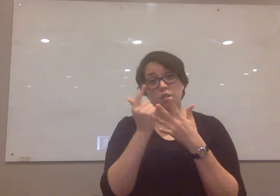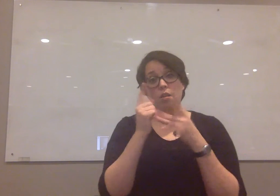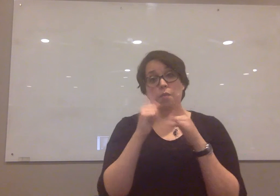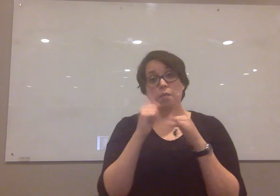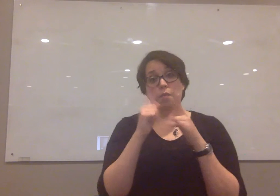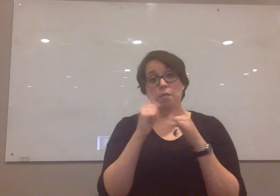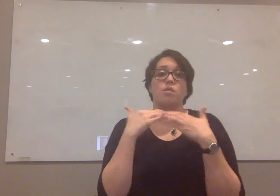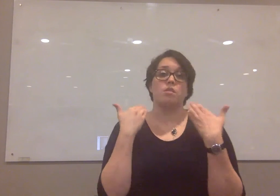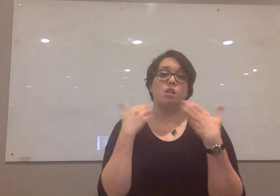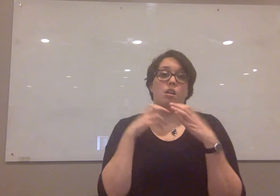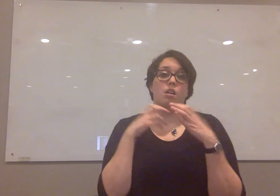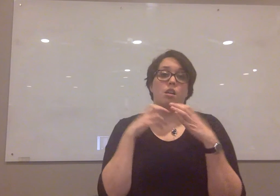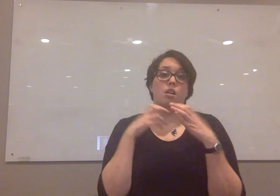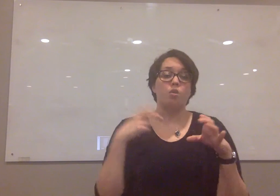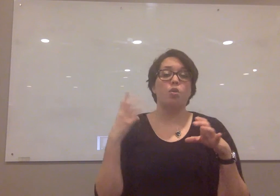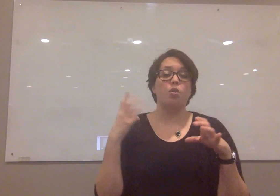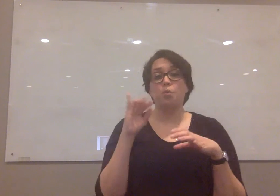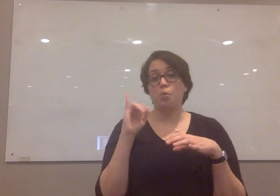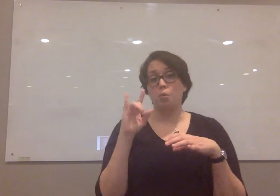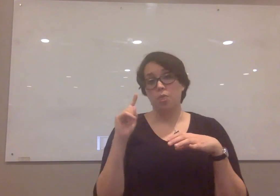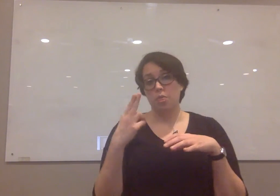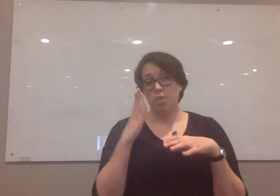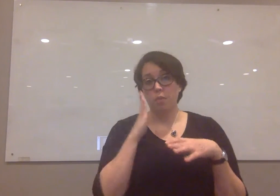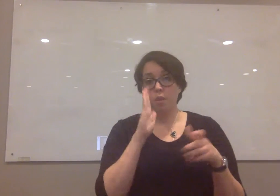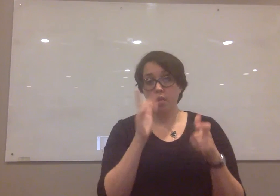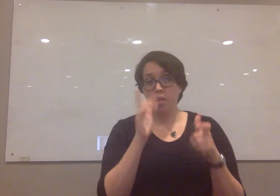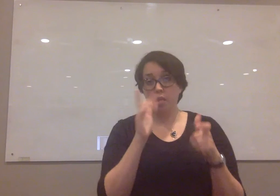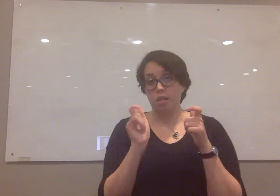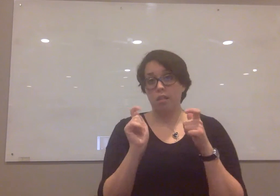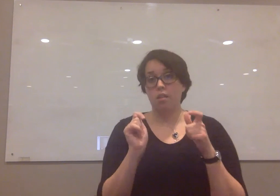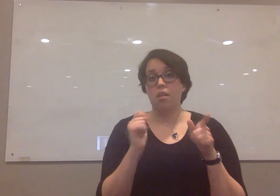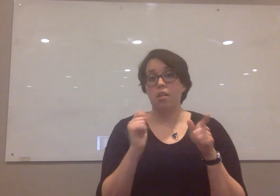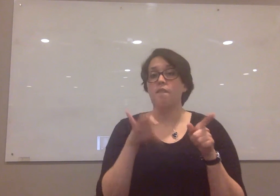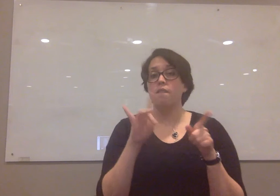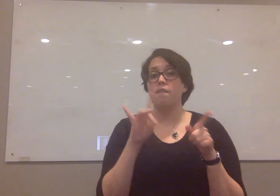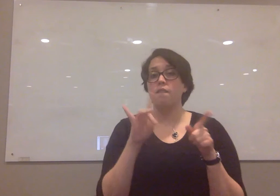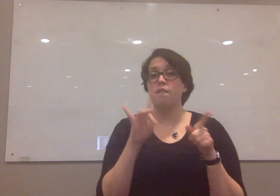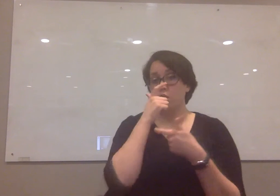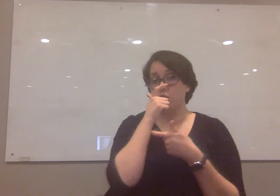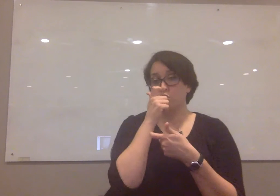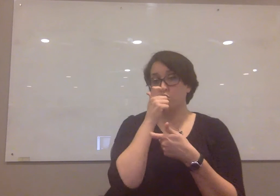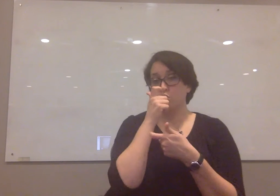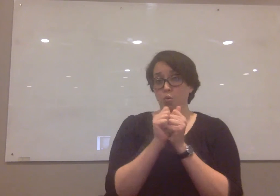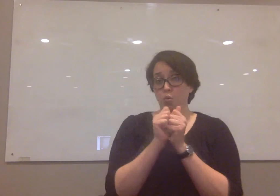right? what with handles. And he said that's not, and I find it really interesting in Erlang